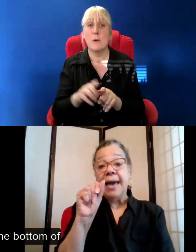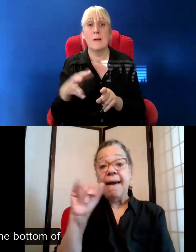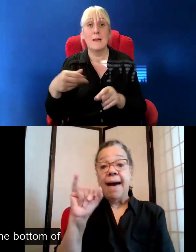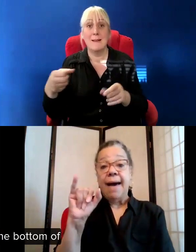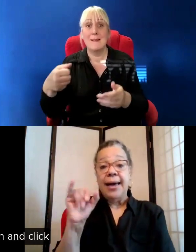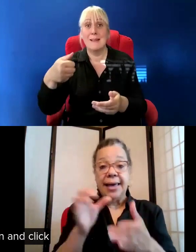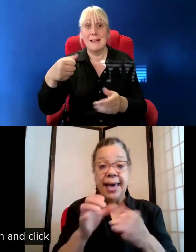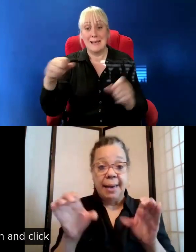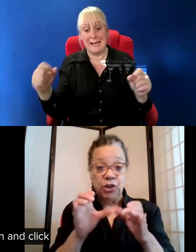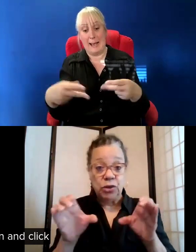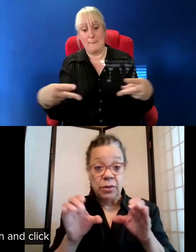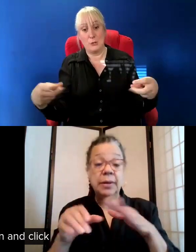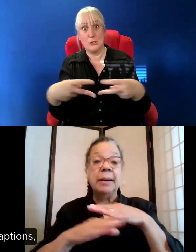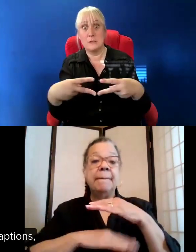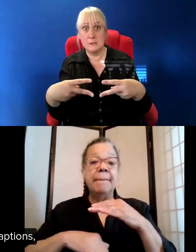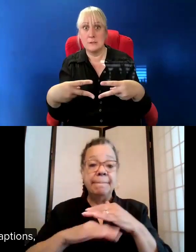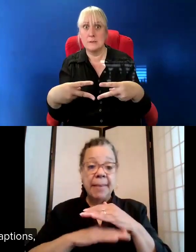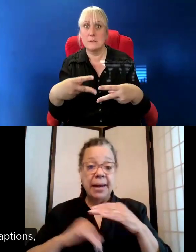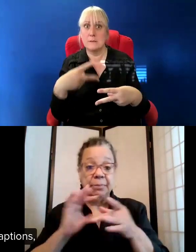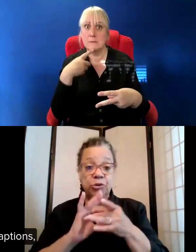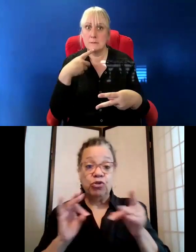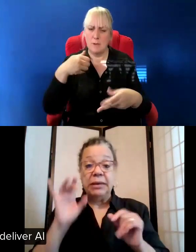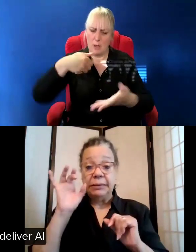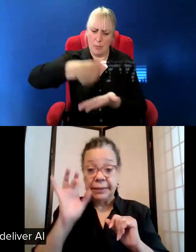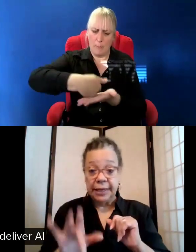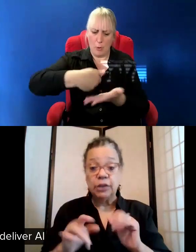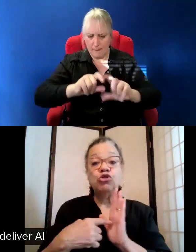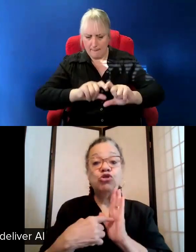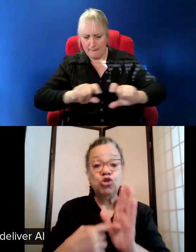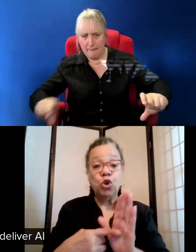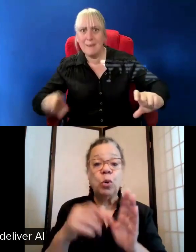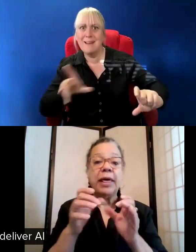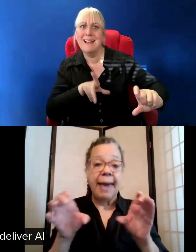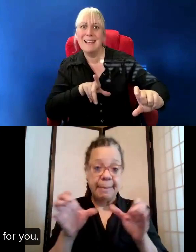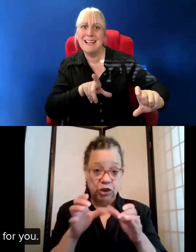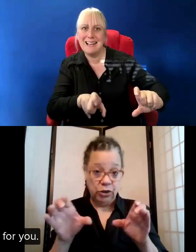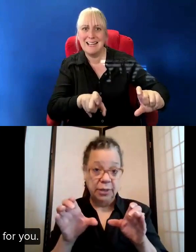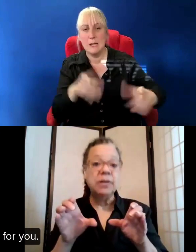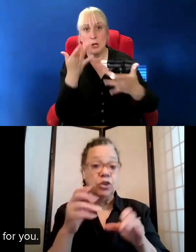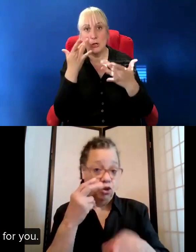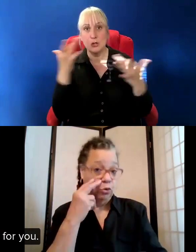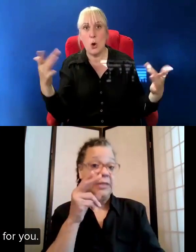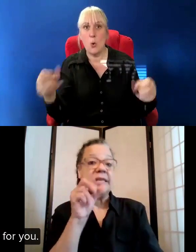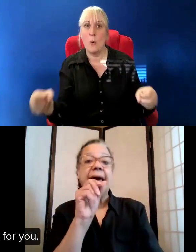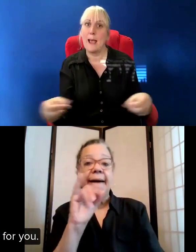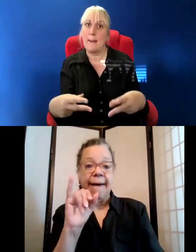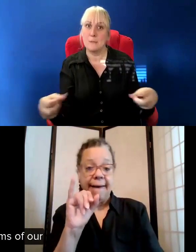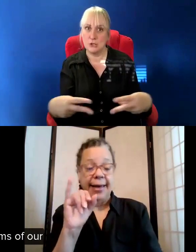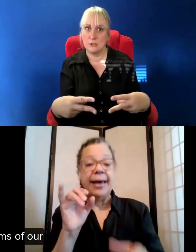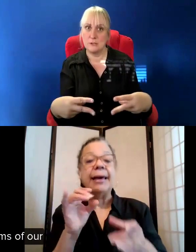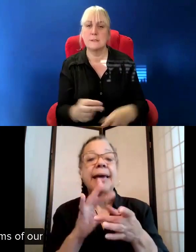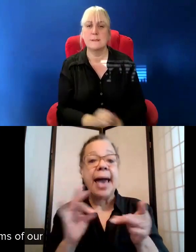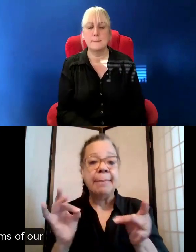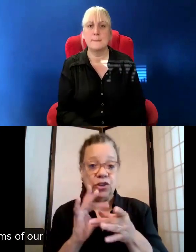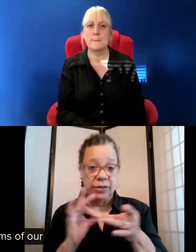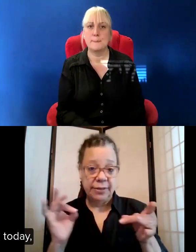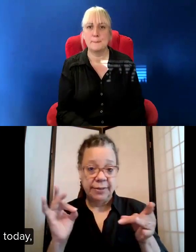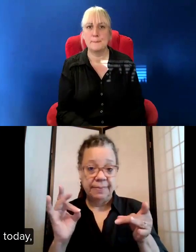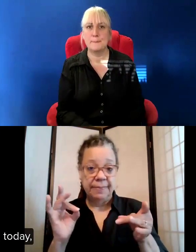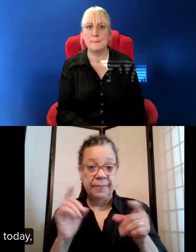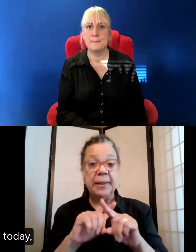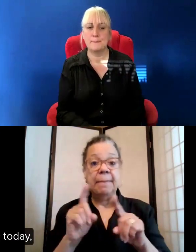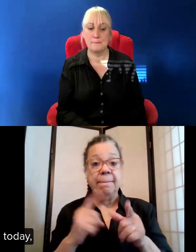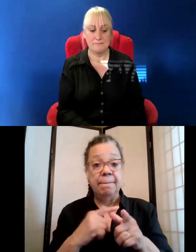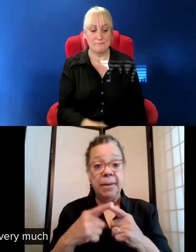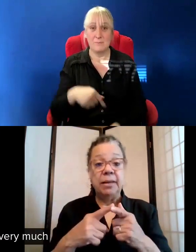to the bottom of your screen and click Show Captions, those will deliver AI captions for you. But in terms of our